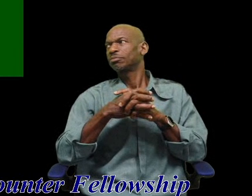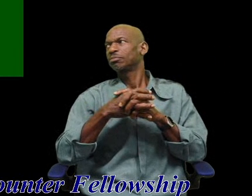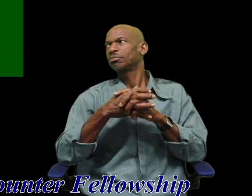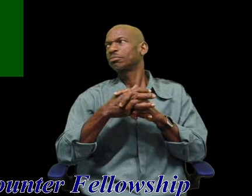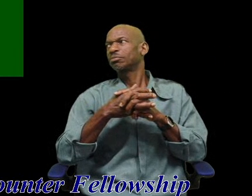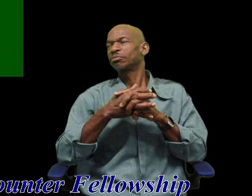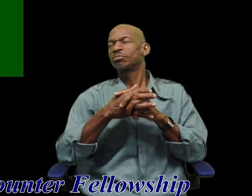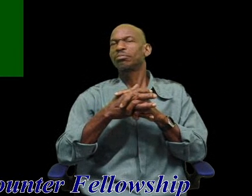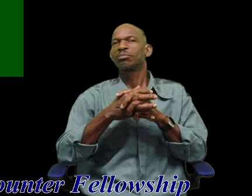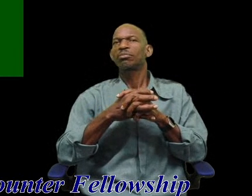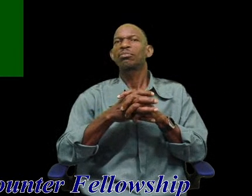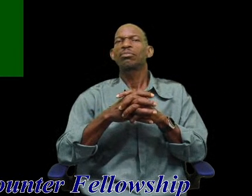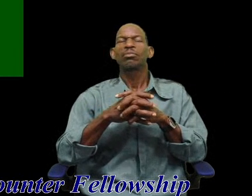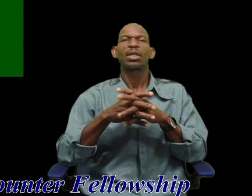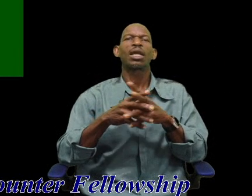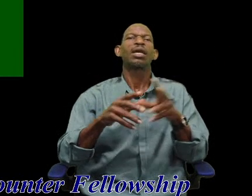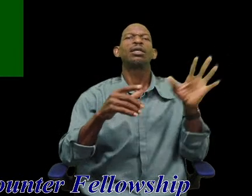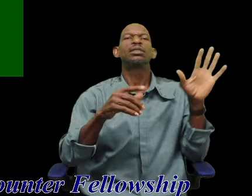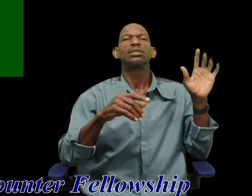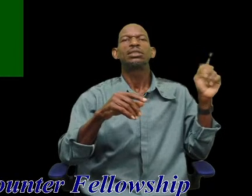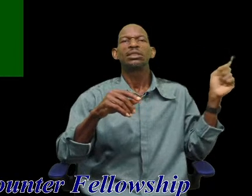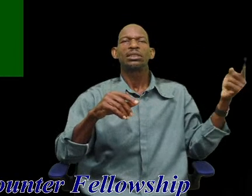a book.